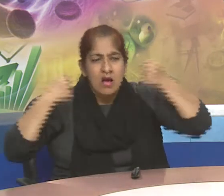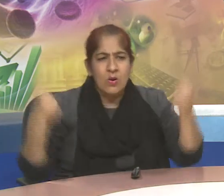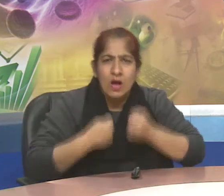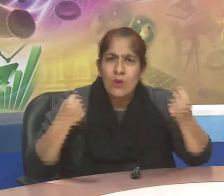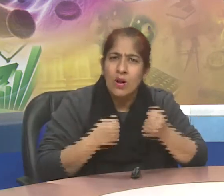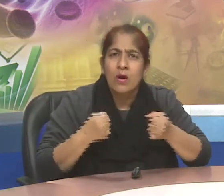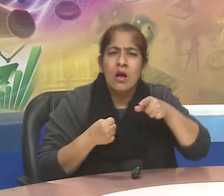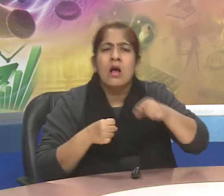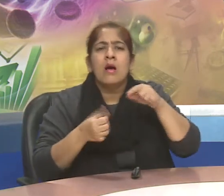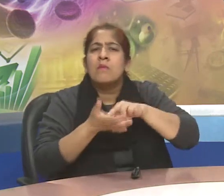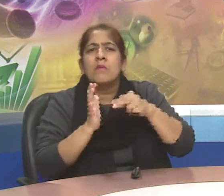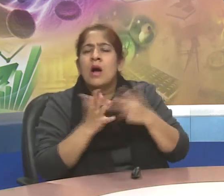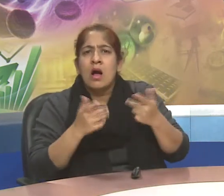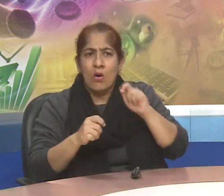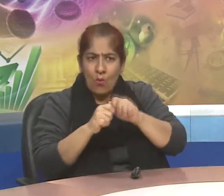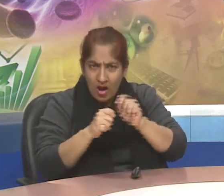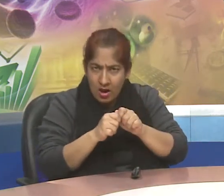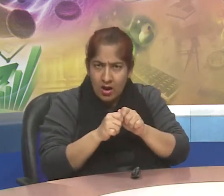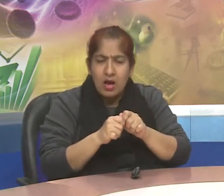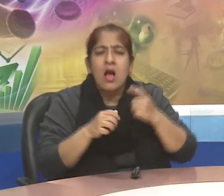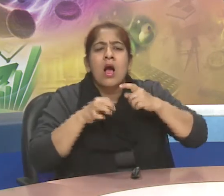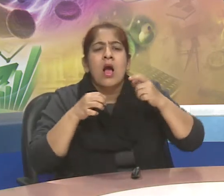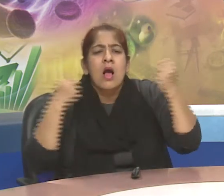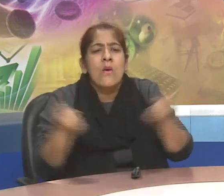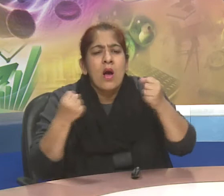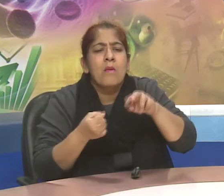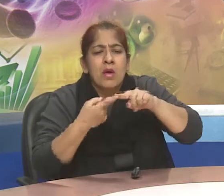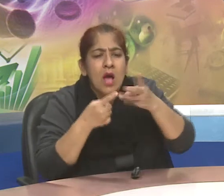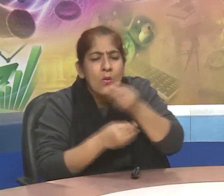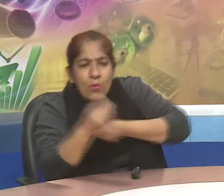Question number 1 is, what are economic activities?